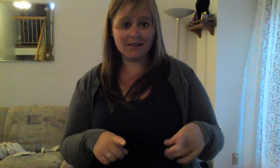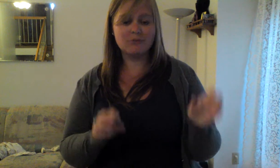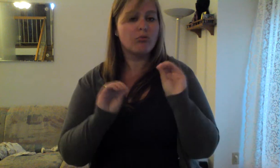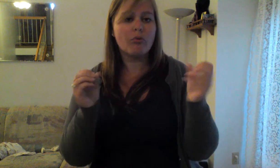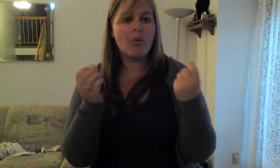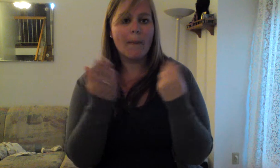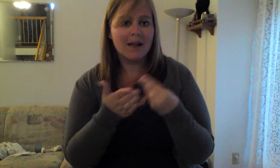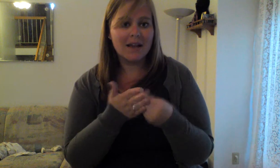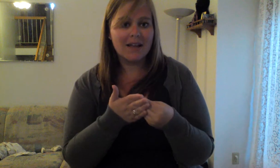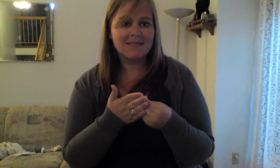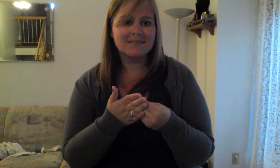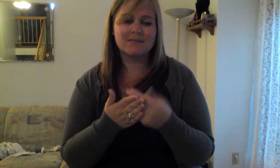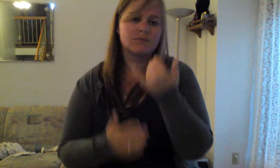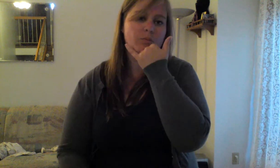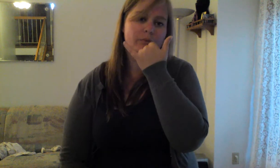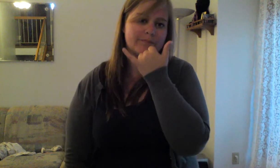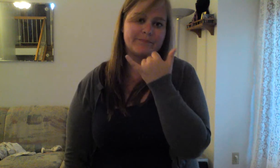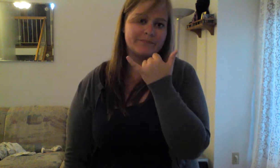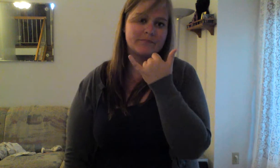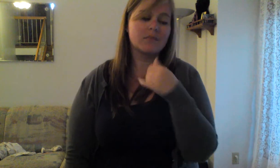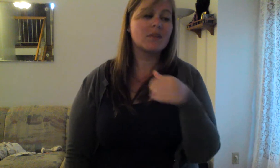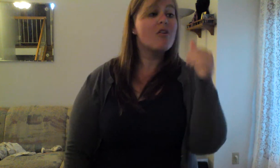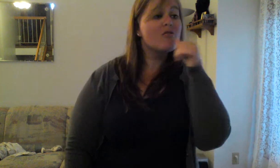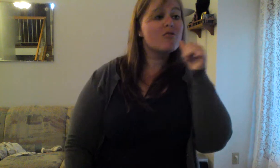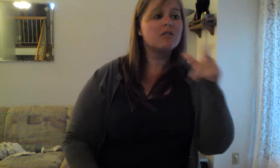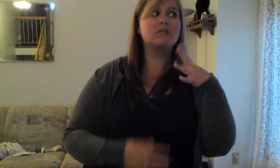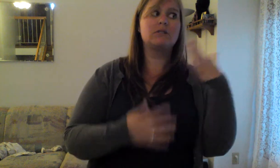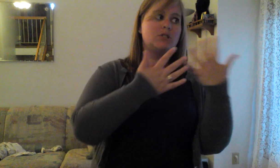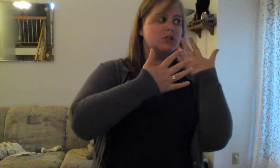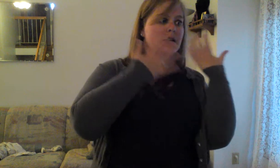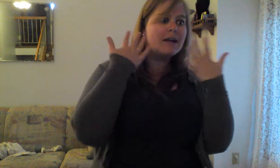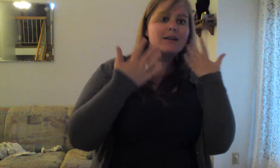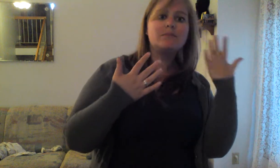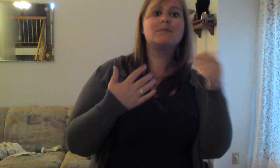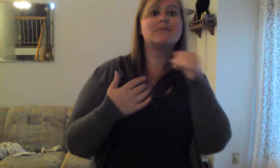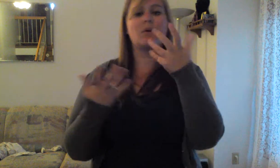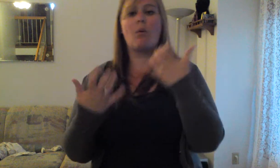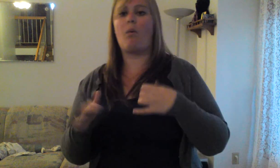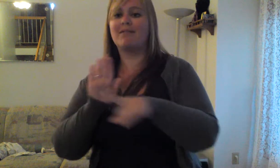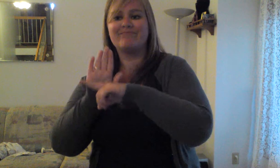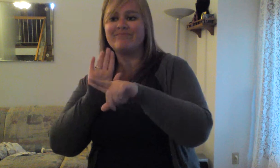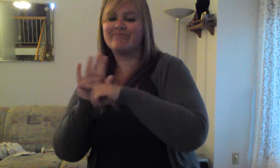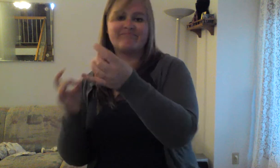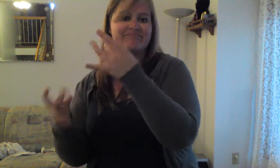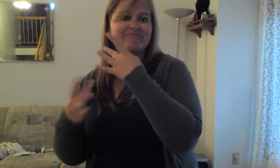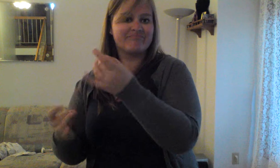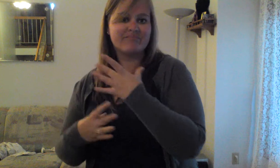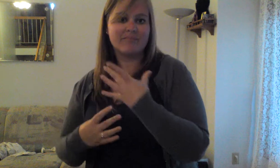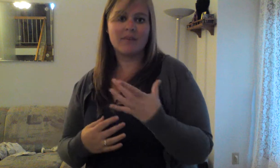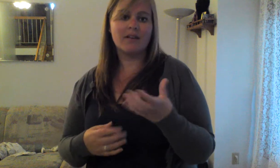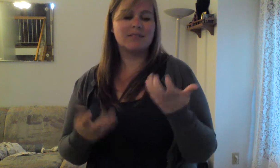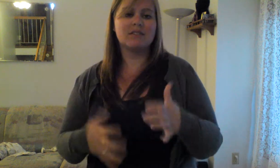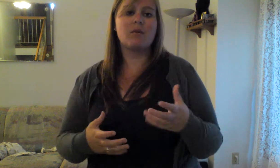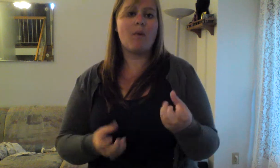comes about because the girl is either ashamed, she doesn't want to deal with the scrutiny, or she doesn't want to deal with any of the consequences that come about